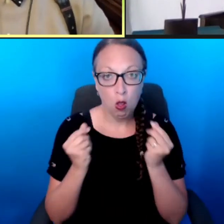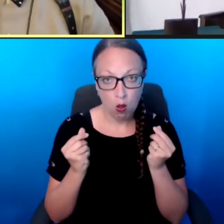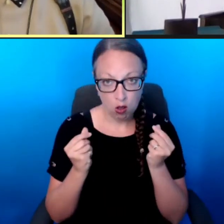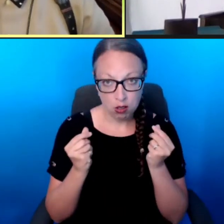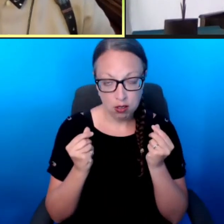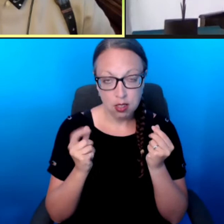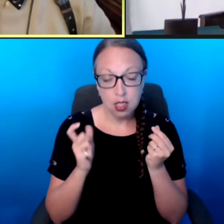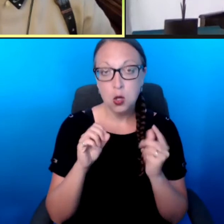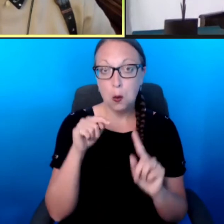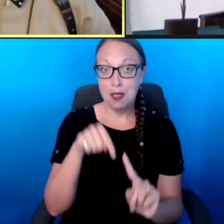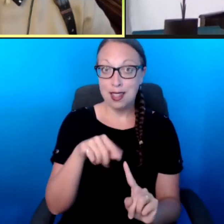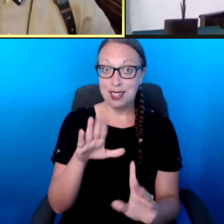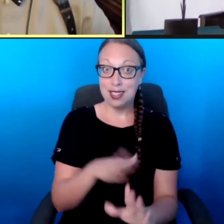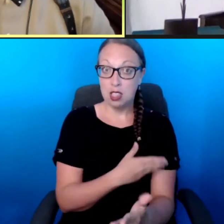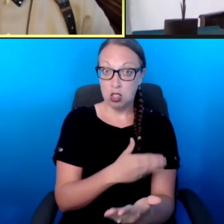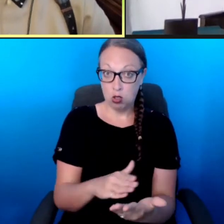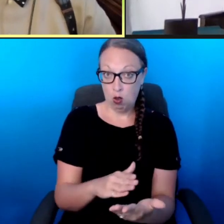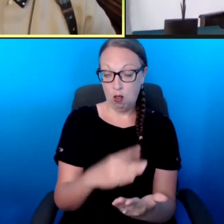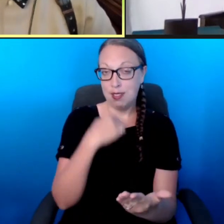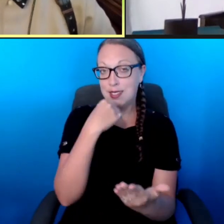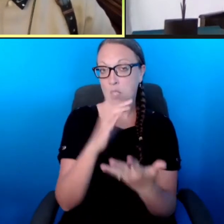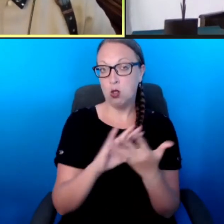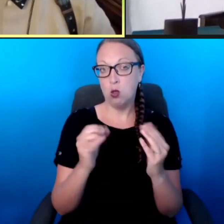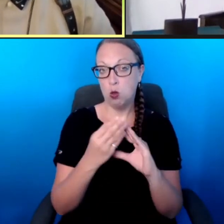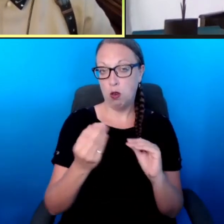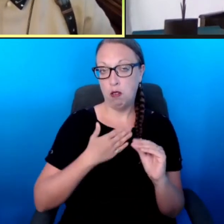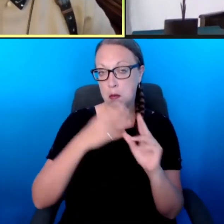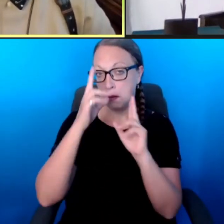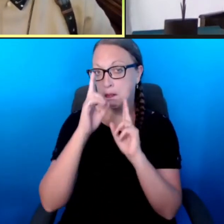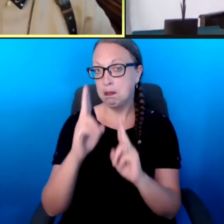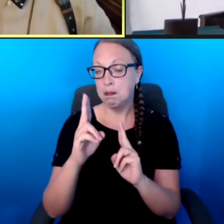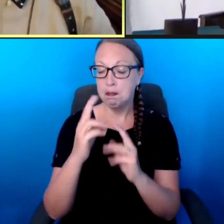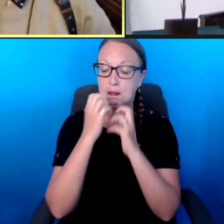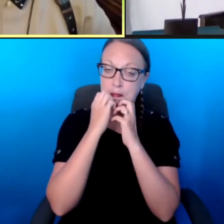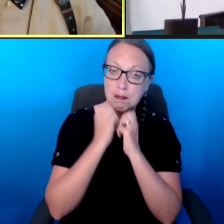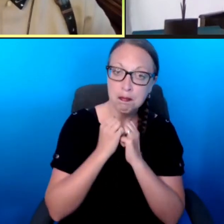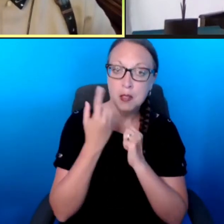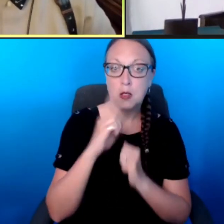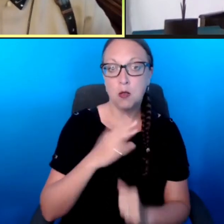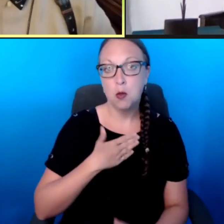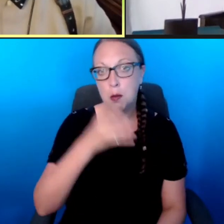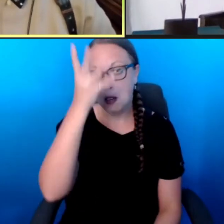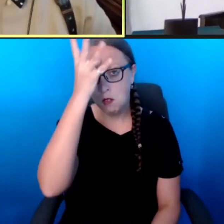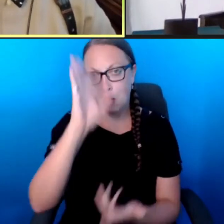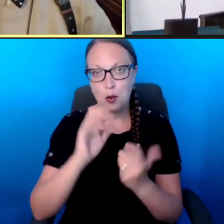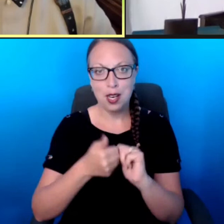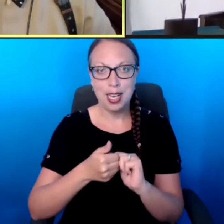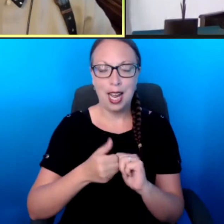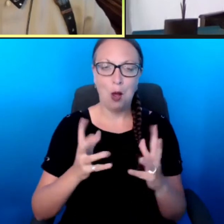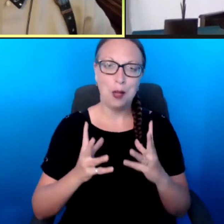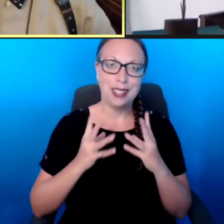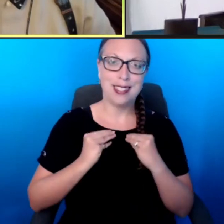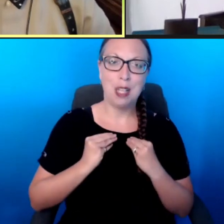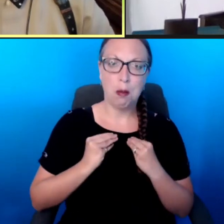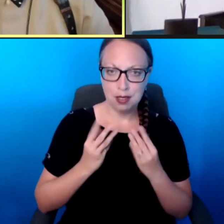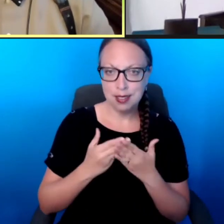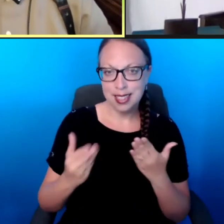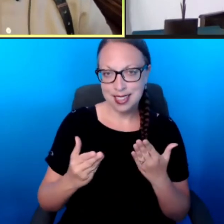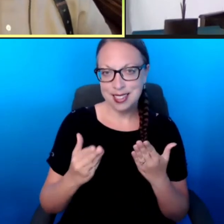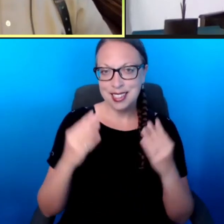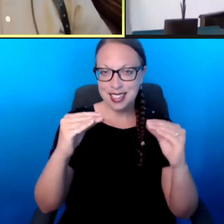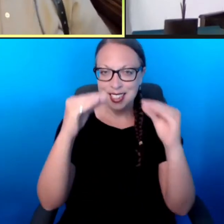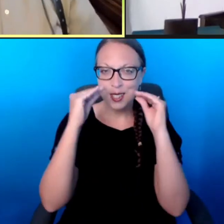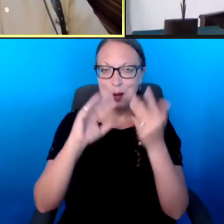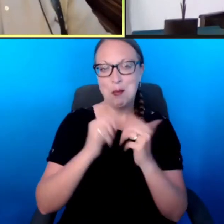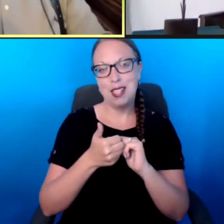the story of my admiration for the way my father handled adversity. He taught me to sing.